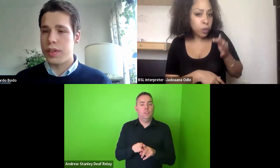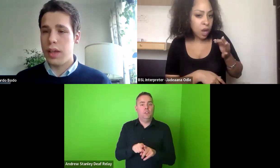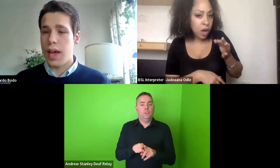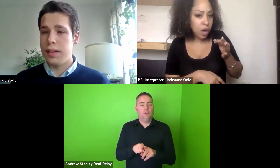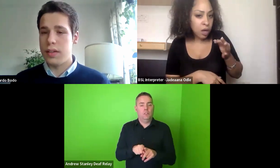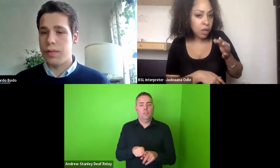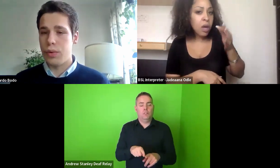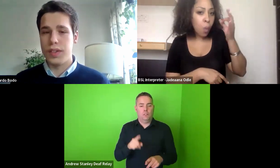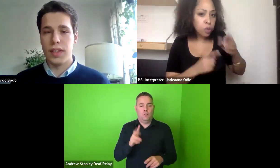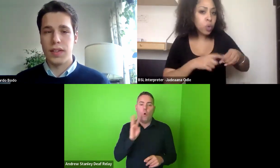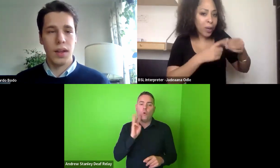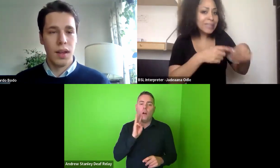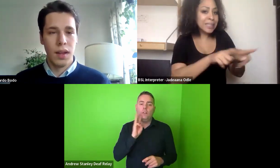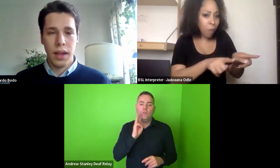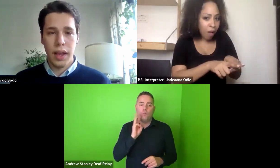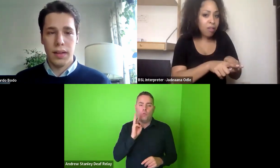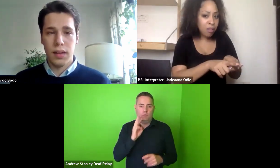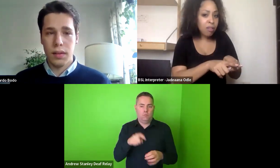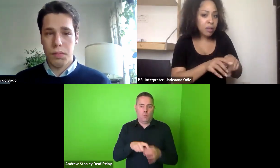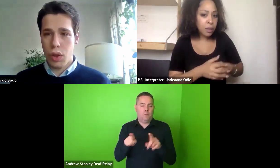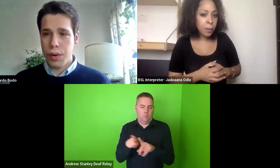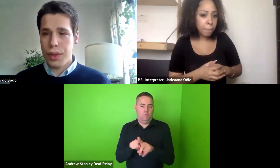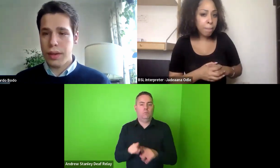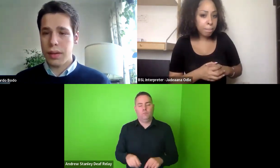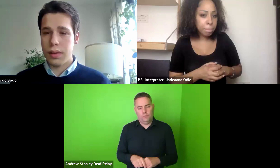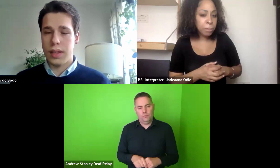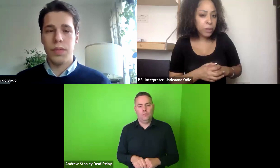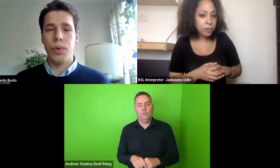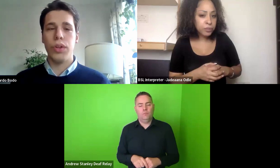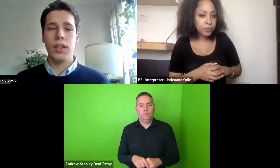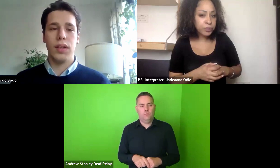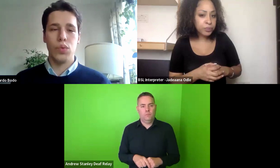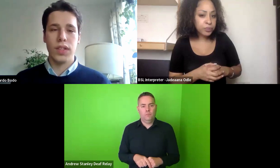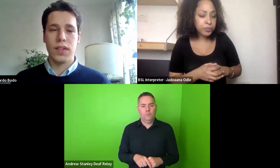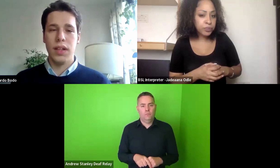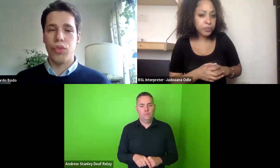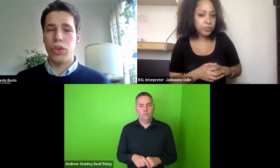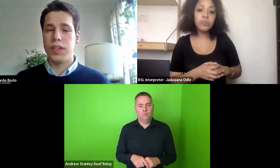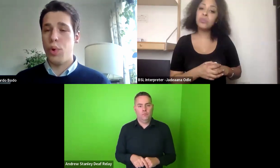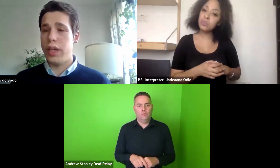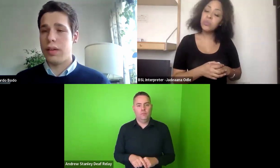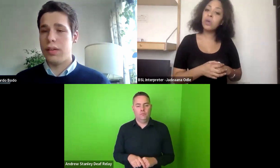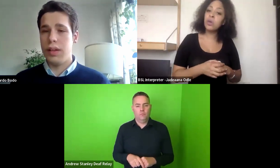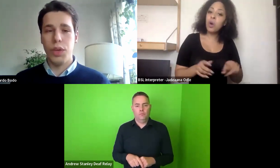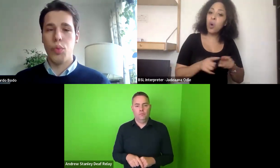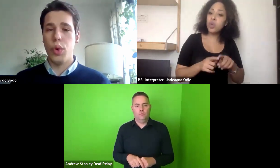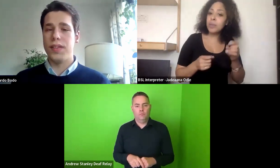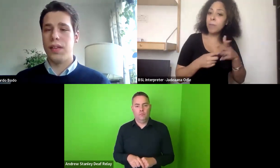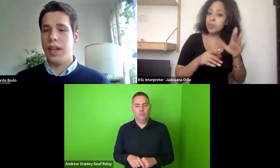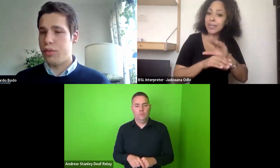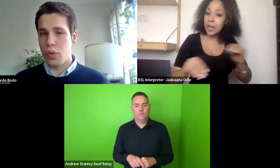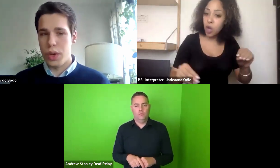communities across the Andes, for instance. And the other thing that's important is once electronics break, they